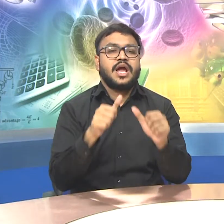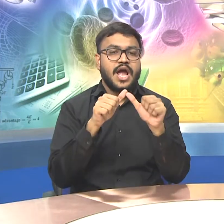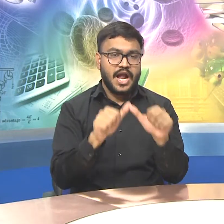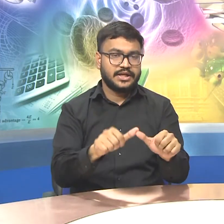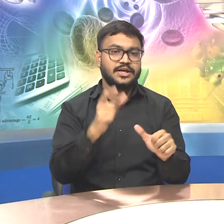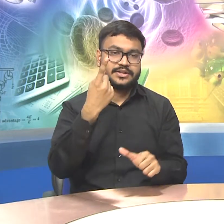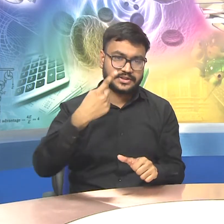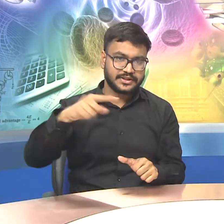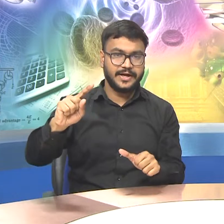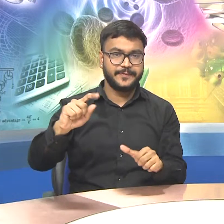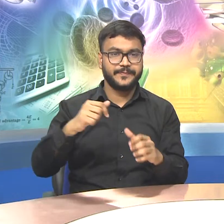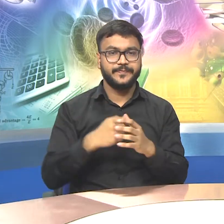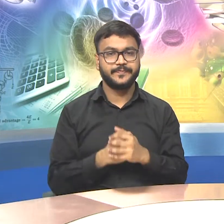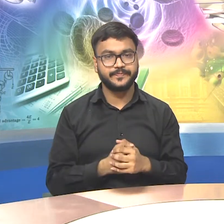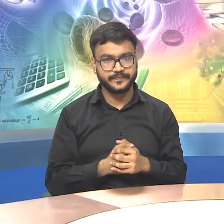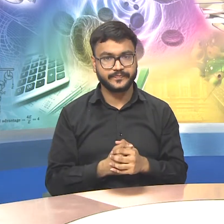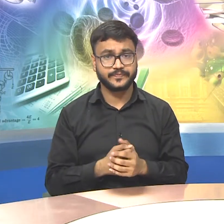And the answer is true.